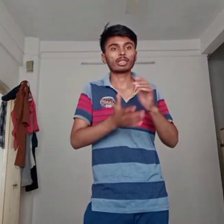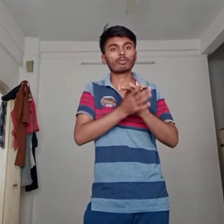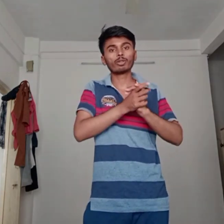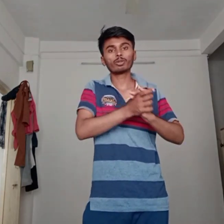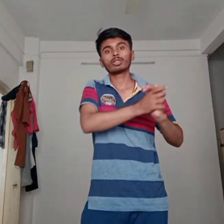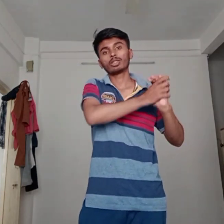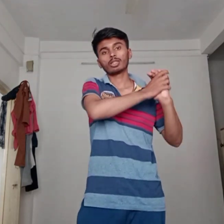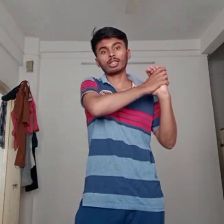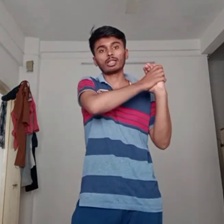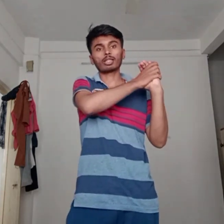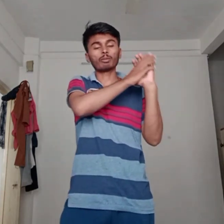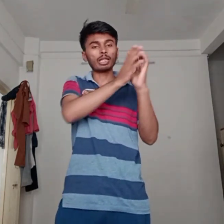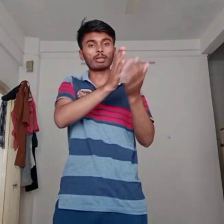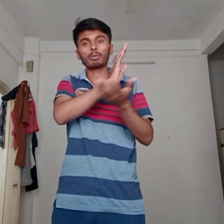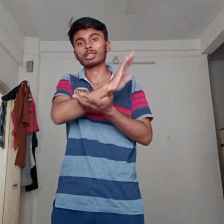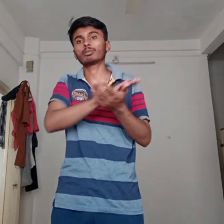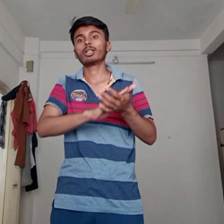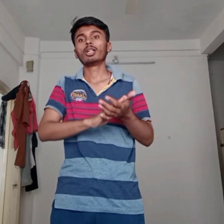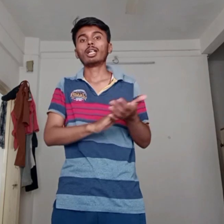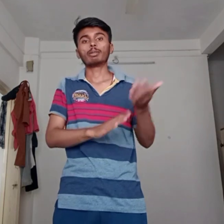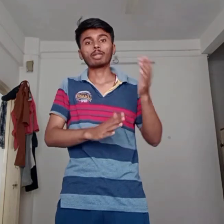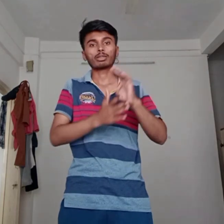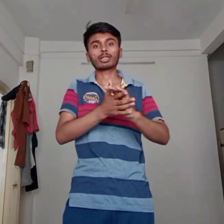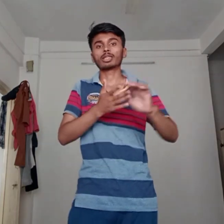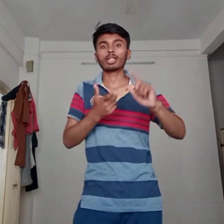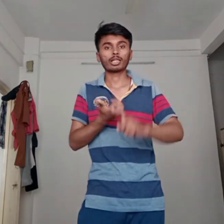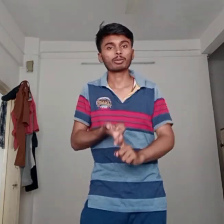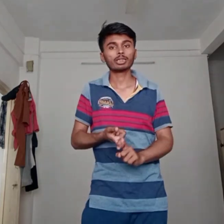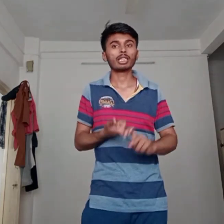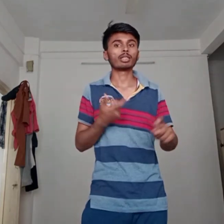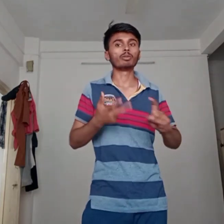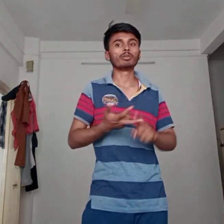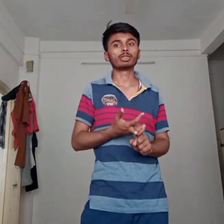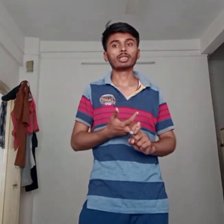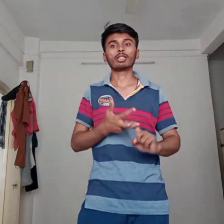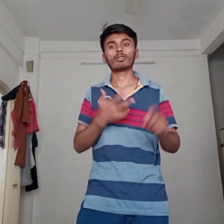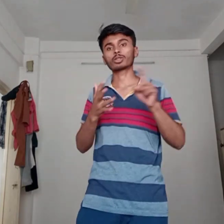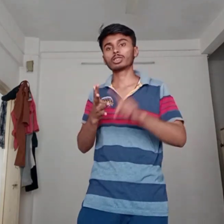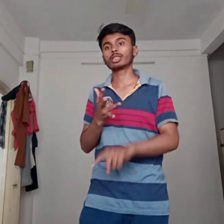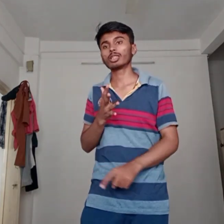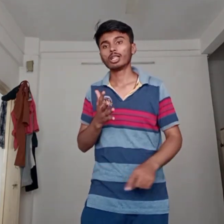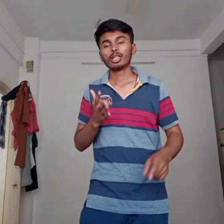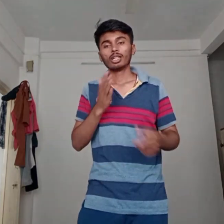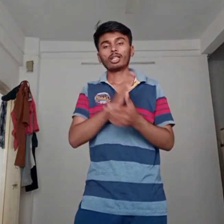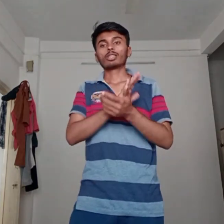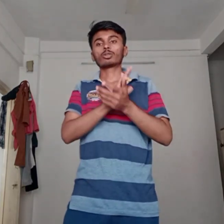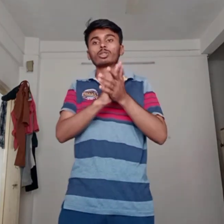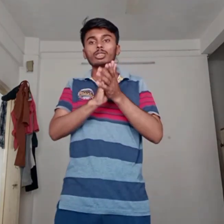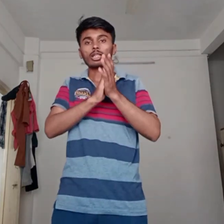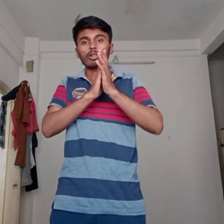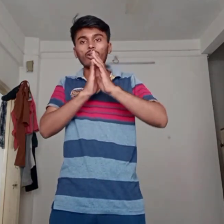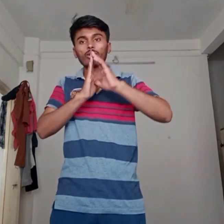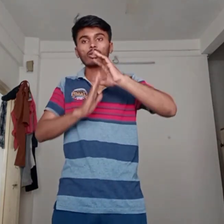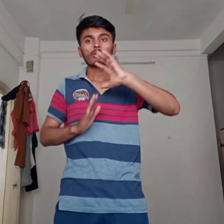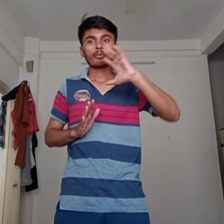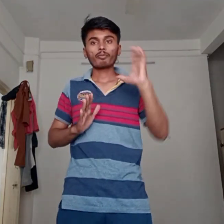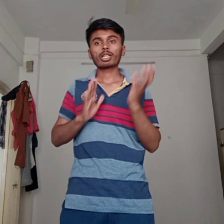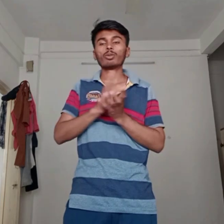a fluid, like a plasma, and plasma RBC and WBC, oxygen. So these are all cover in